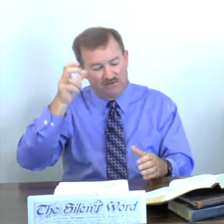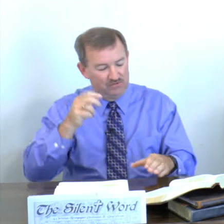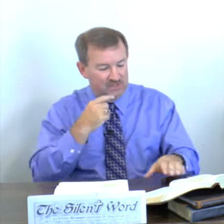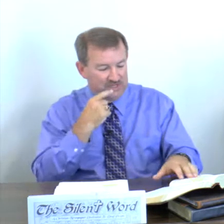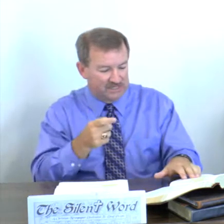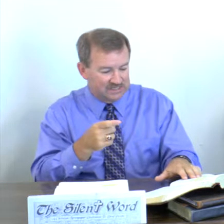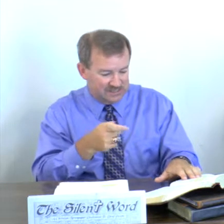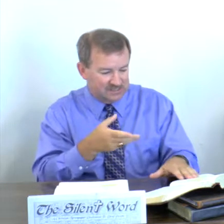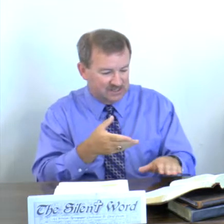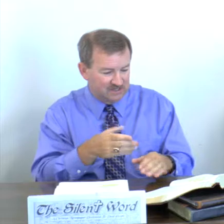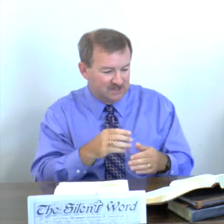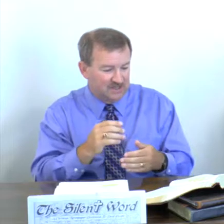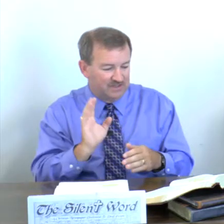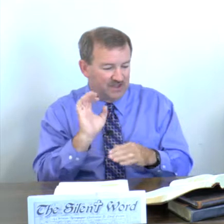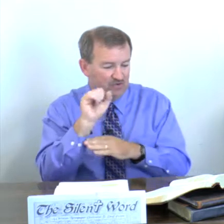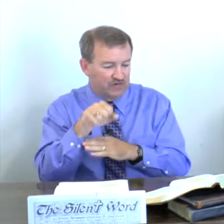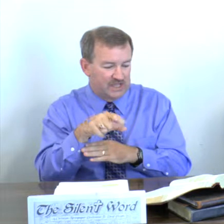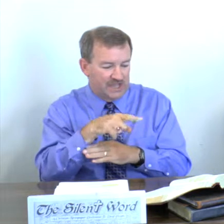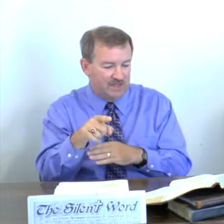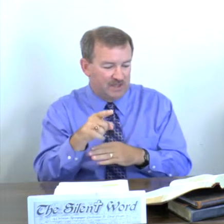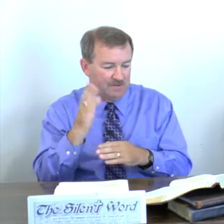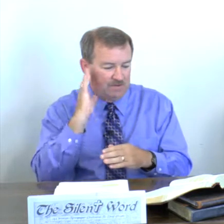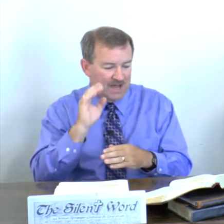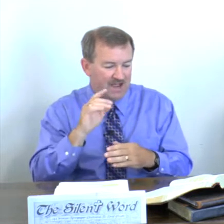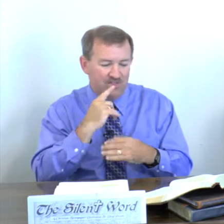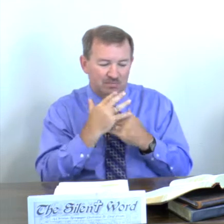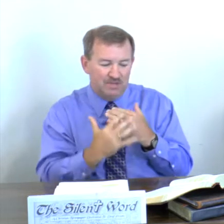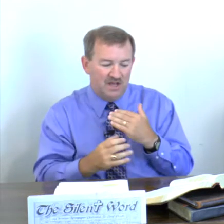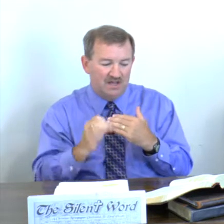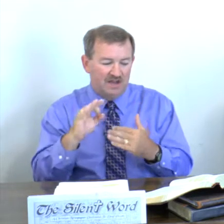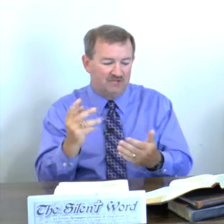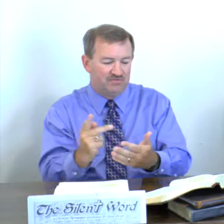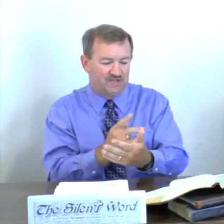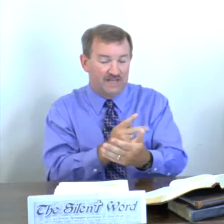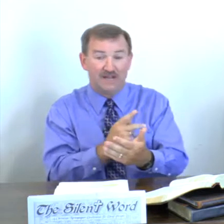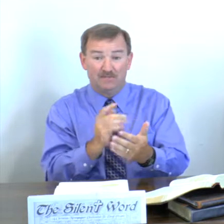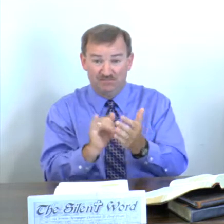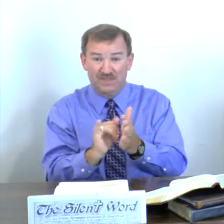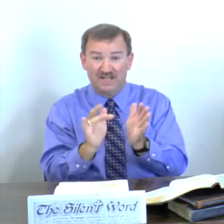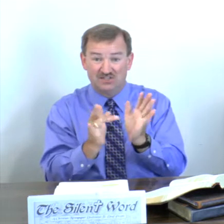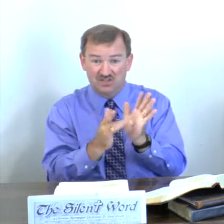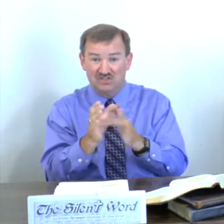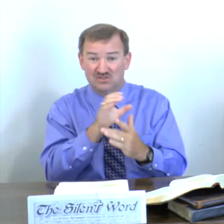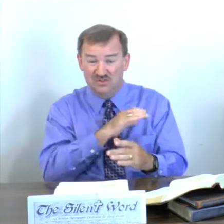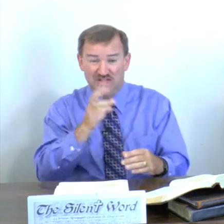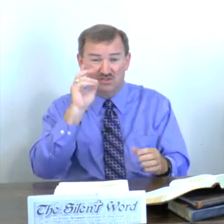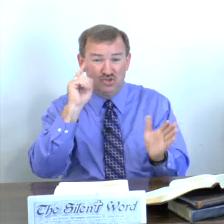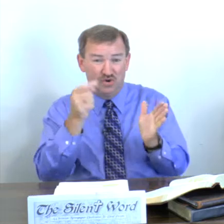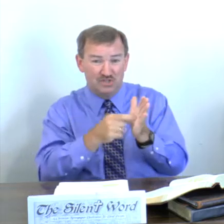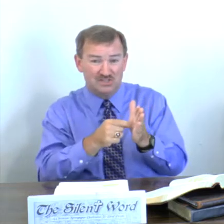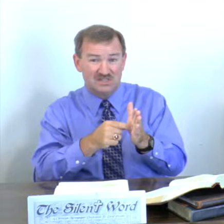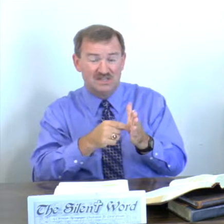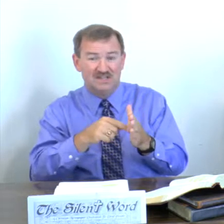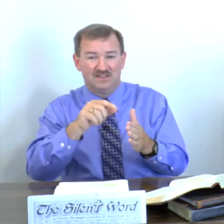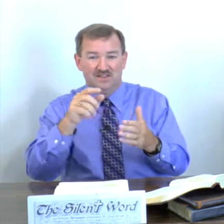devil? It says here, they overcame him by the blood of the Lamb. That's Jesus Christ. Notice that